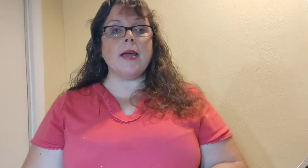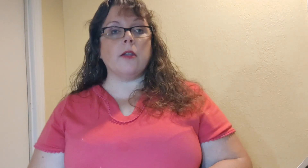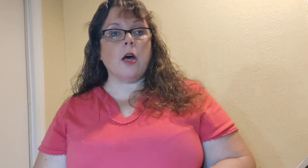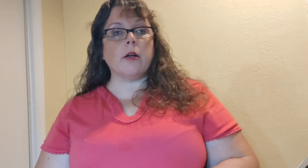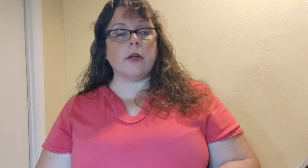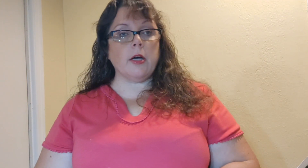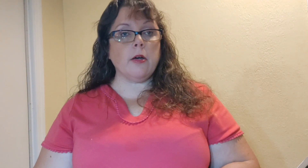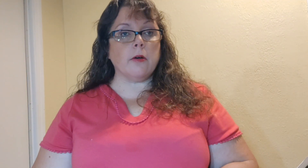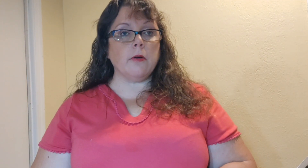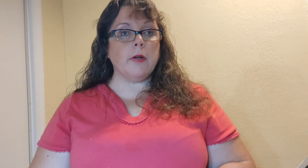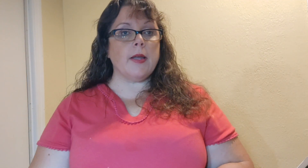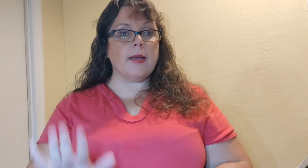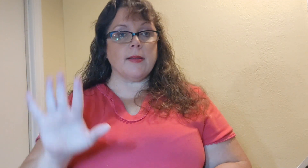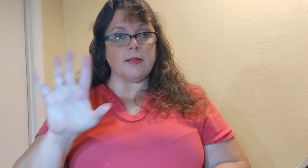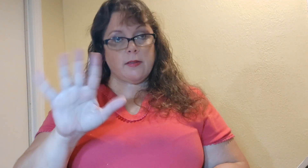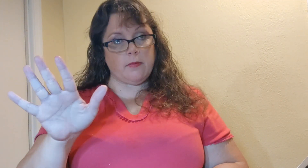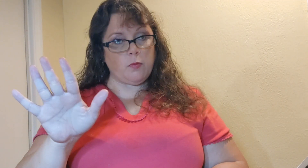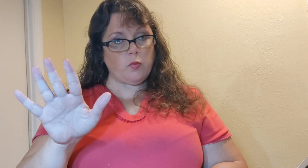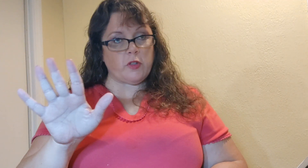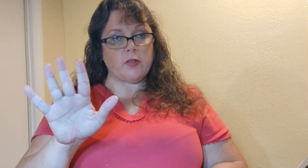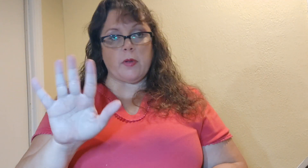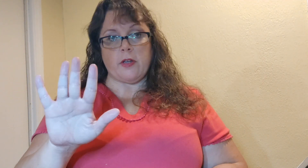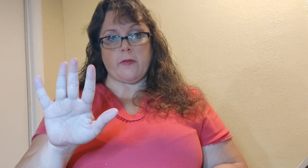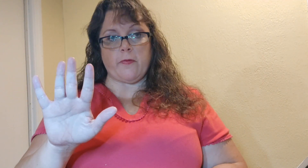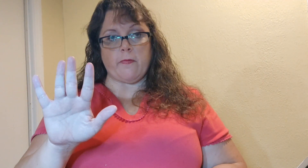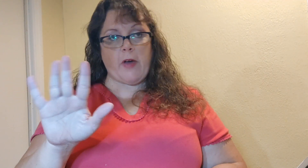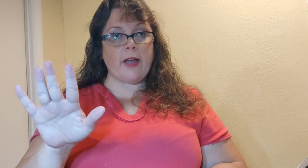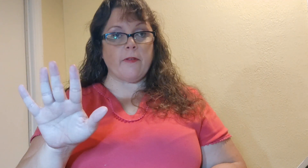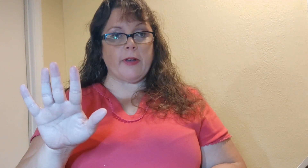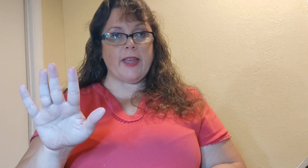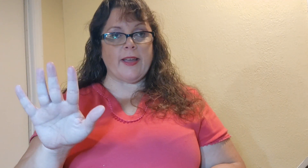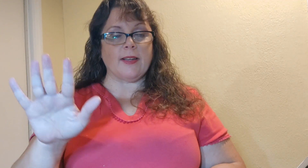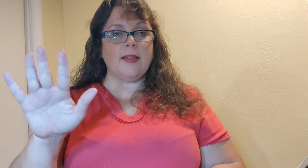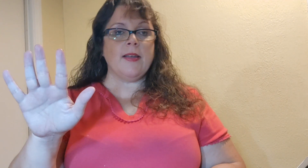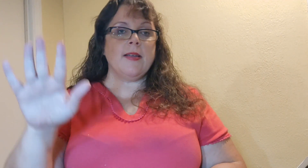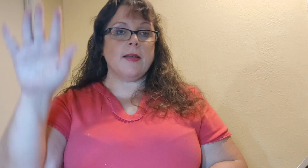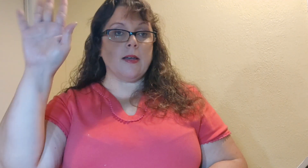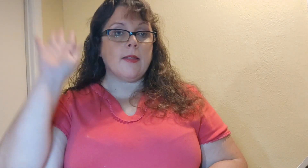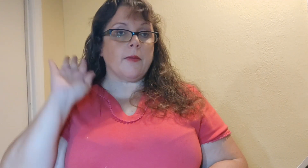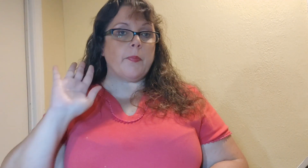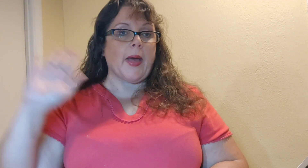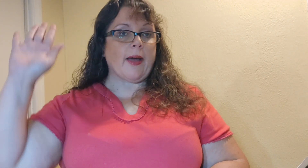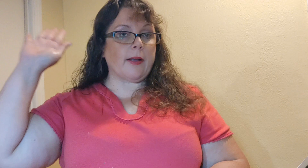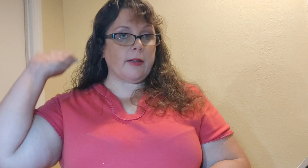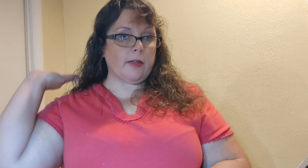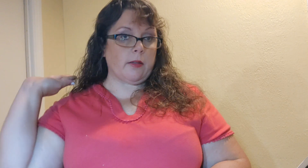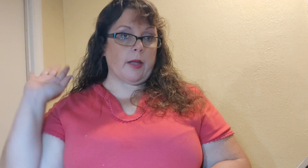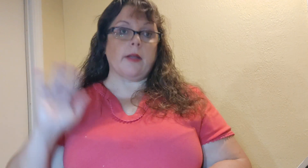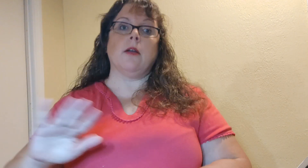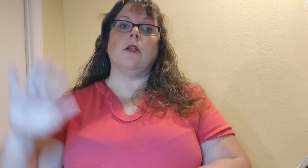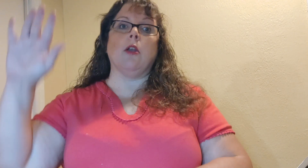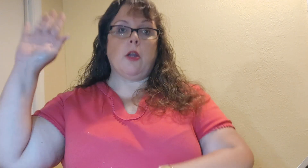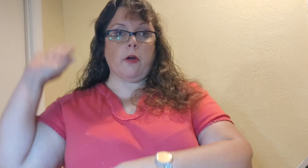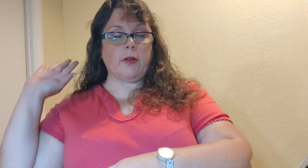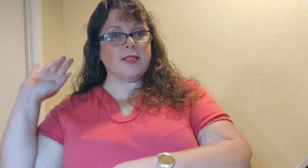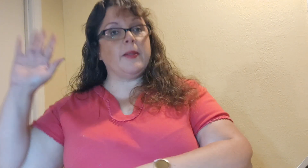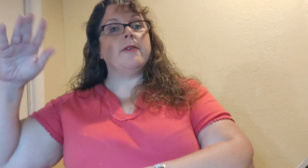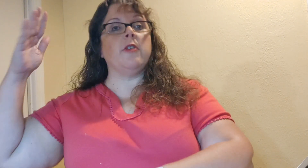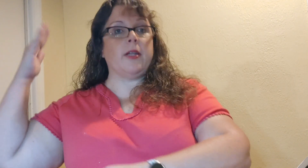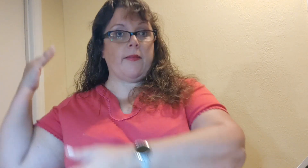And long ago is just with your 5 right hand and then back, like long. Sometimes you can